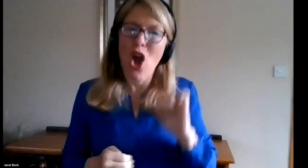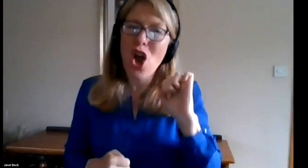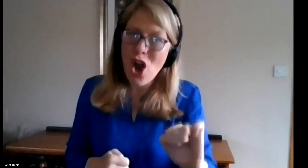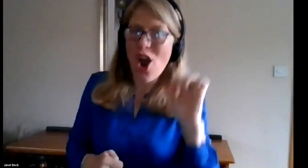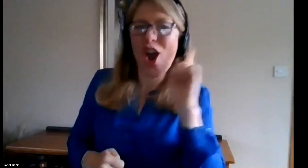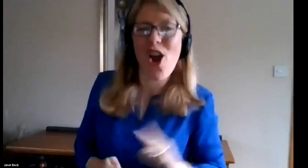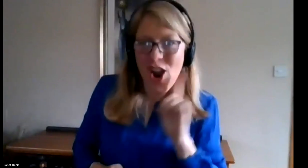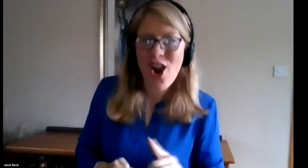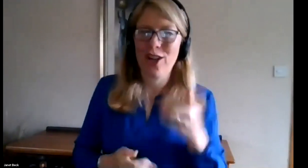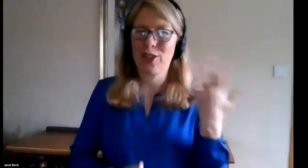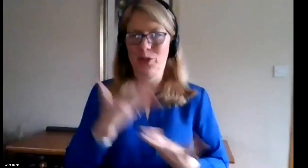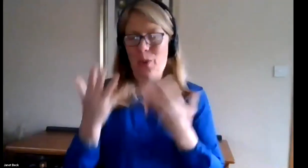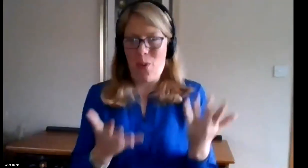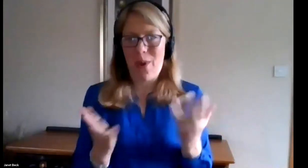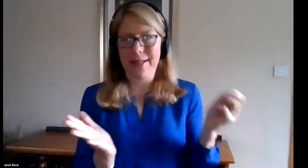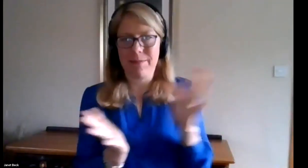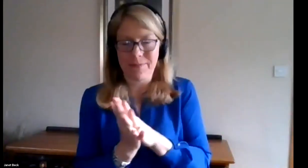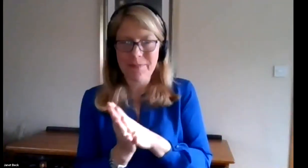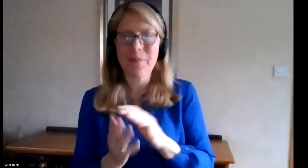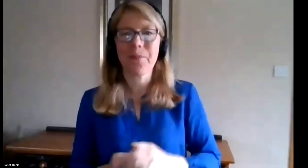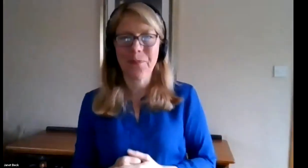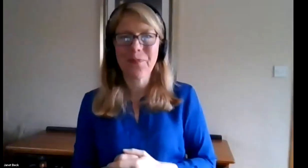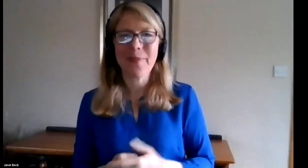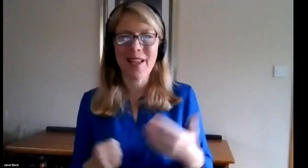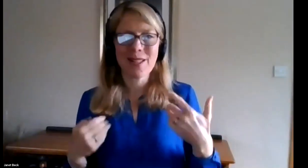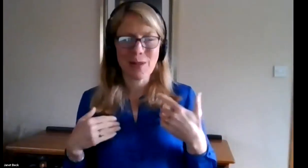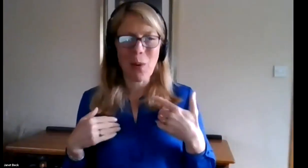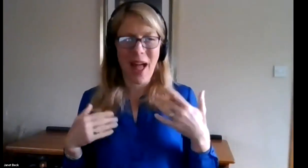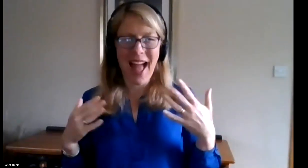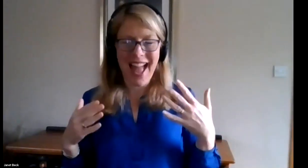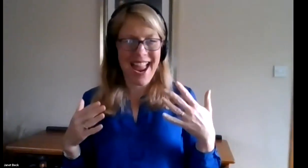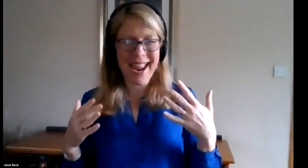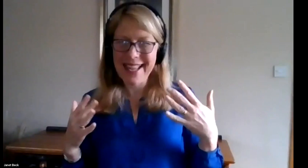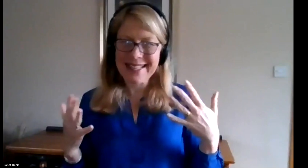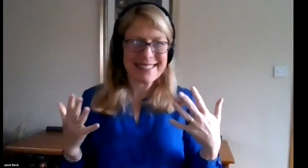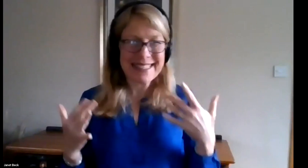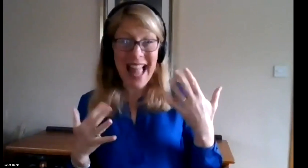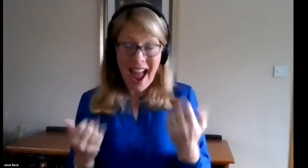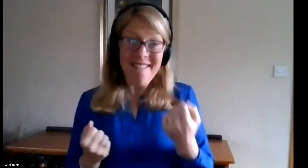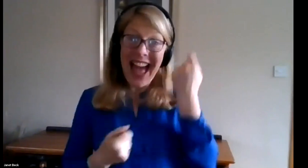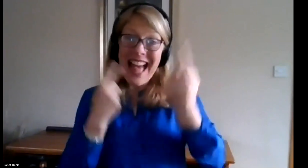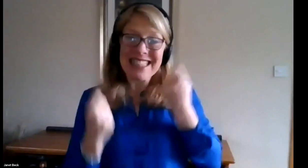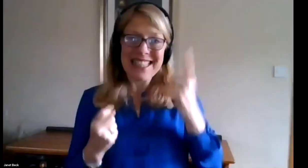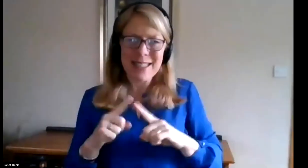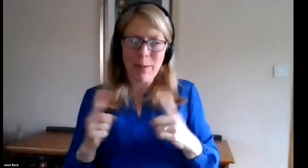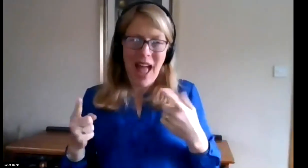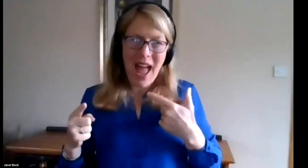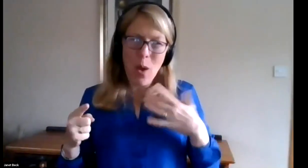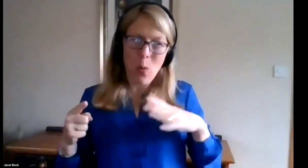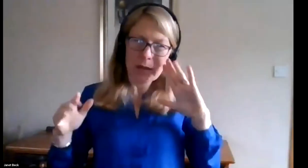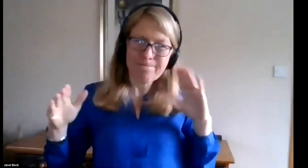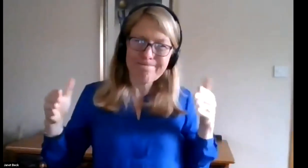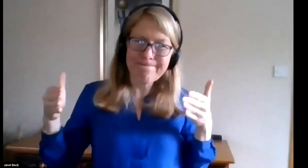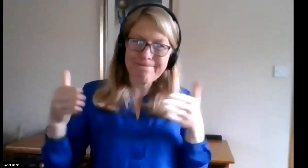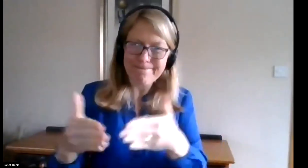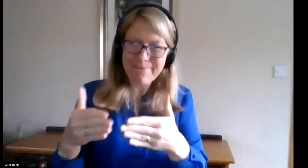took me quite a substantial amount of time to learn about the dissertation, and that it has to be a focused